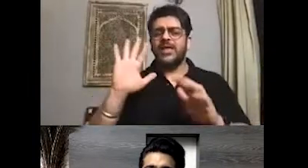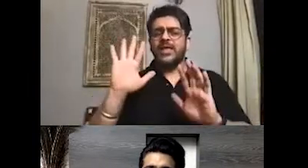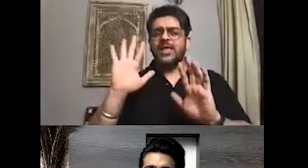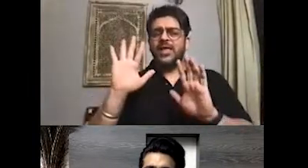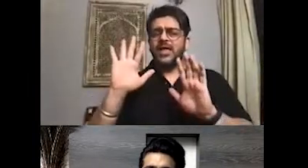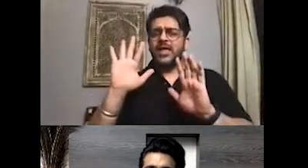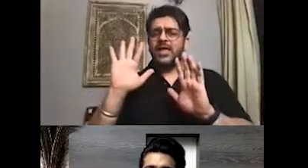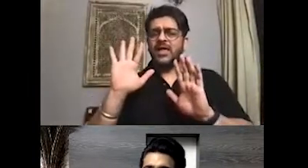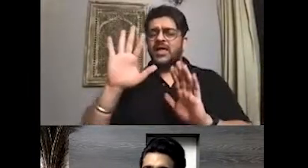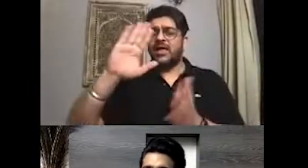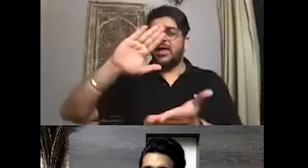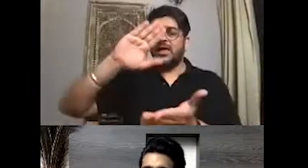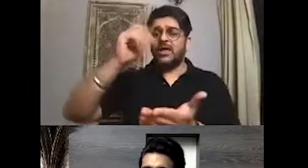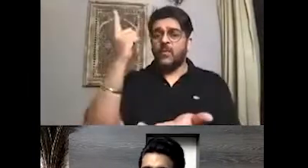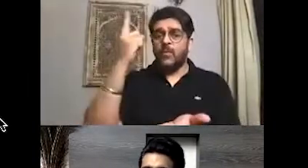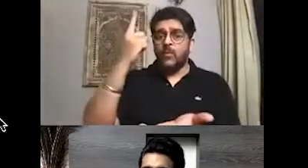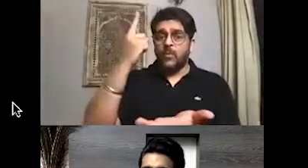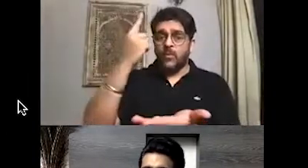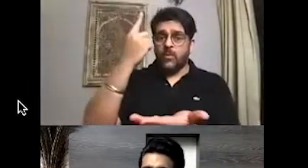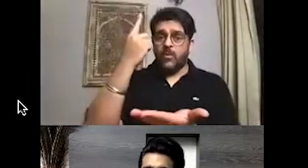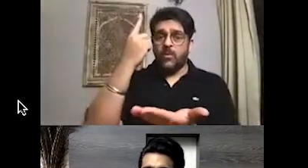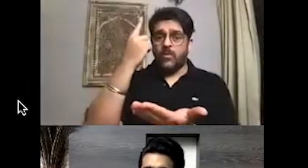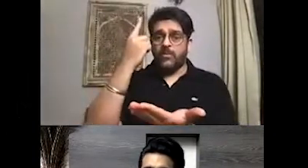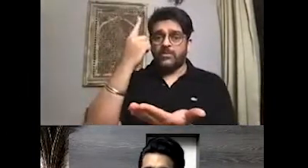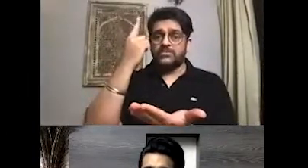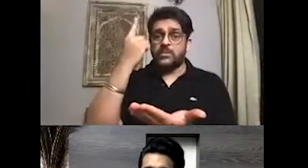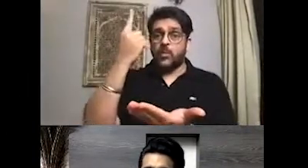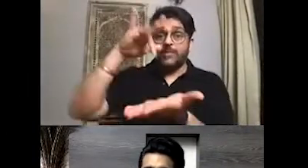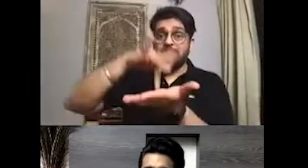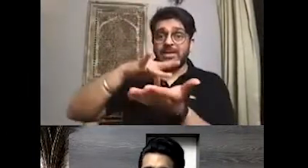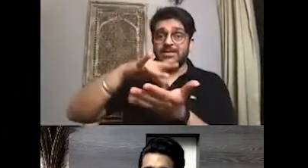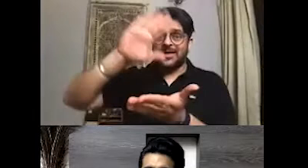confident enough to sign the videos and they are spreading it as well.